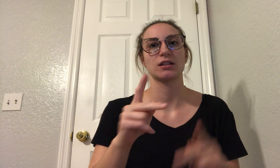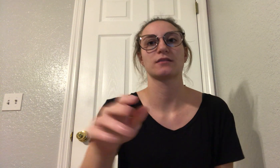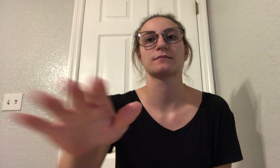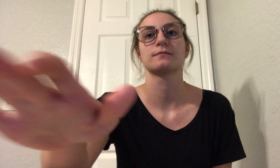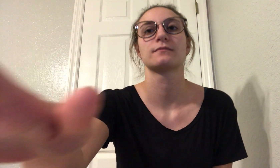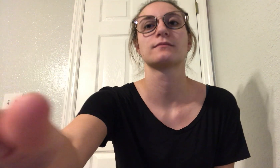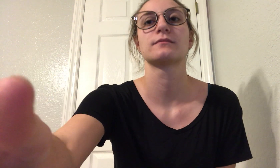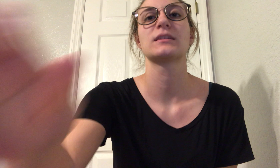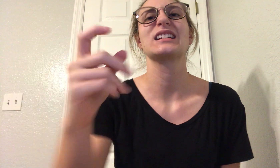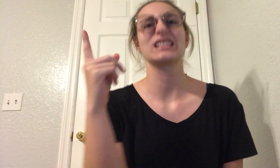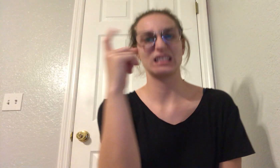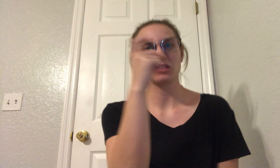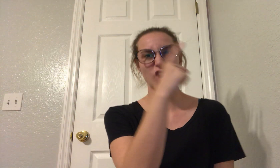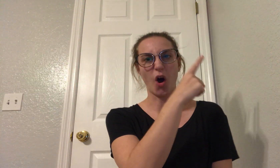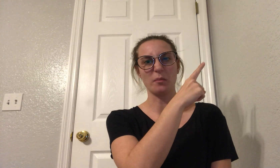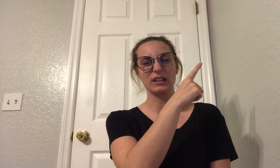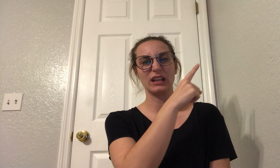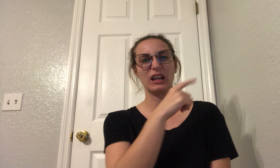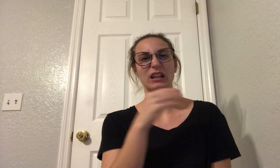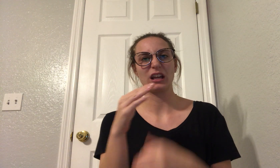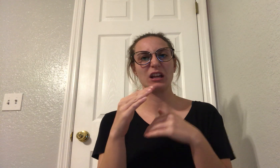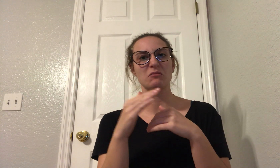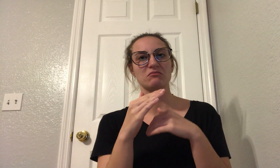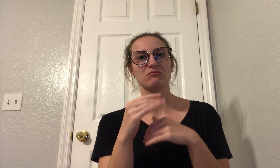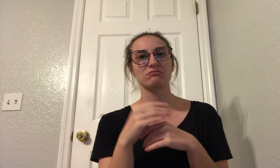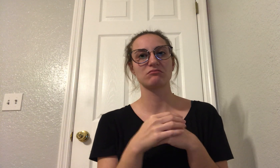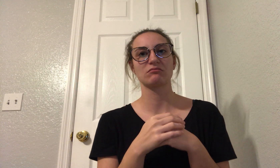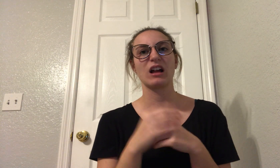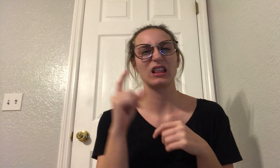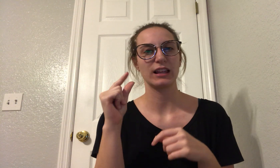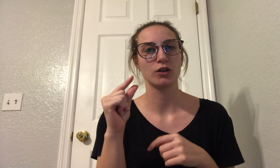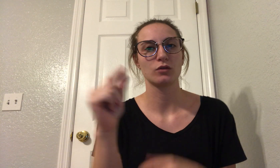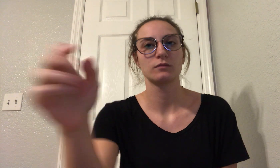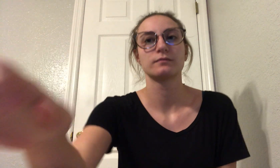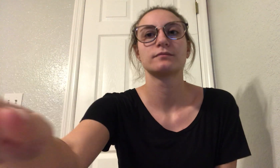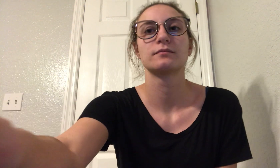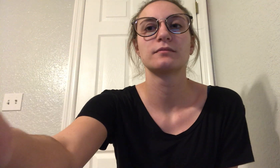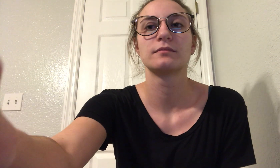than that, but that leads to the last one. Listen to this show.